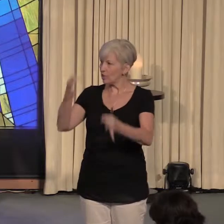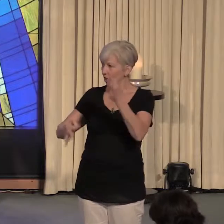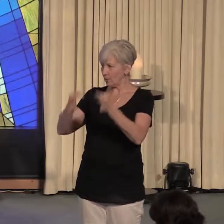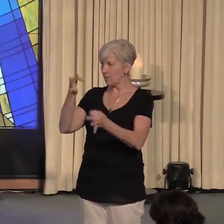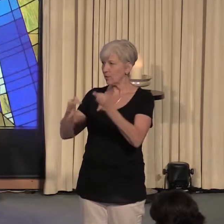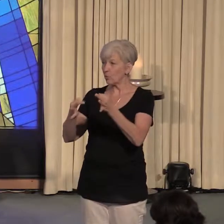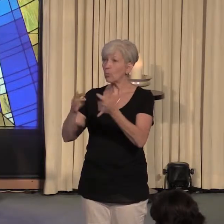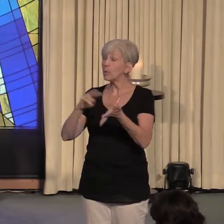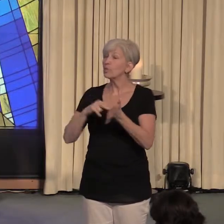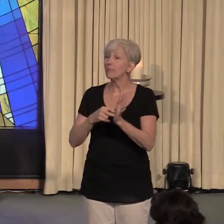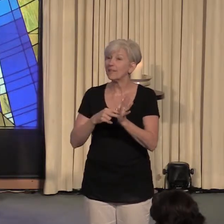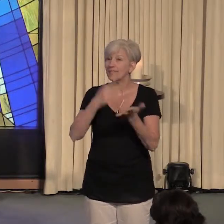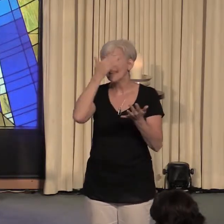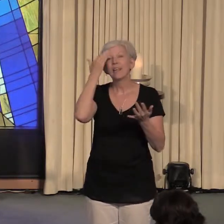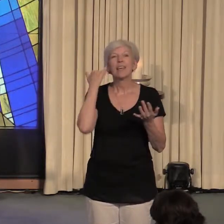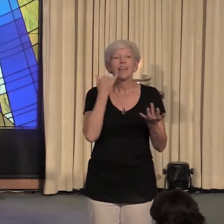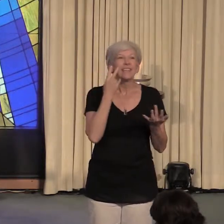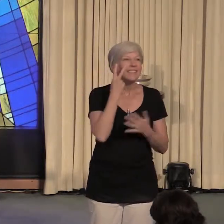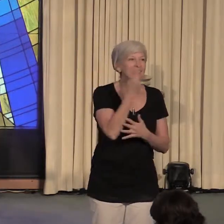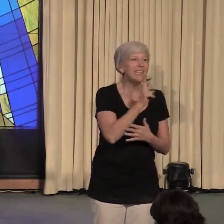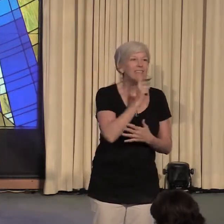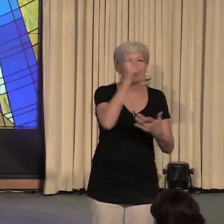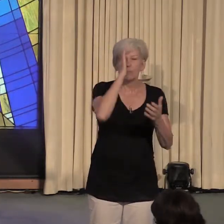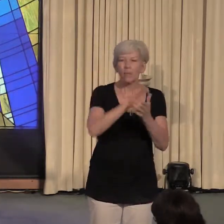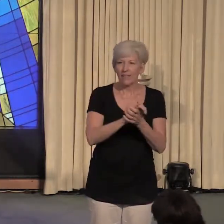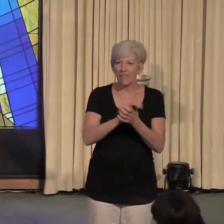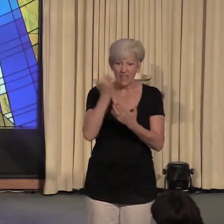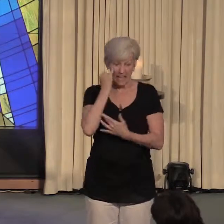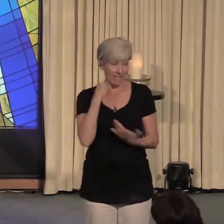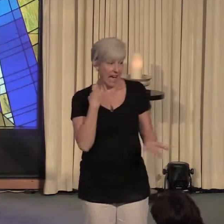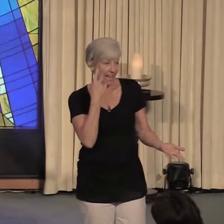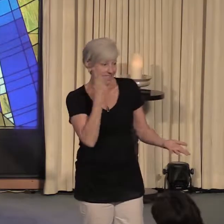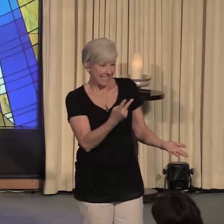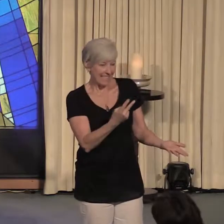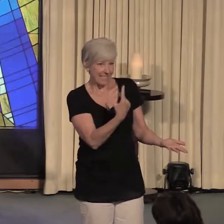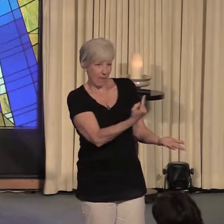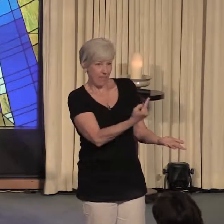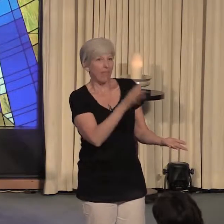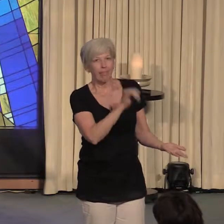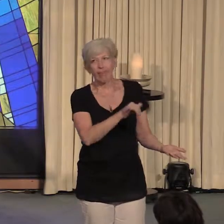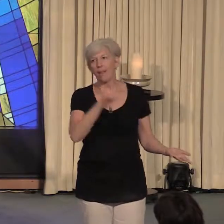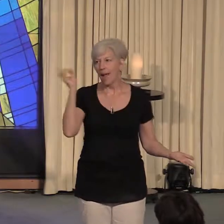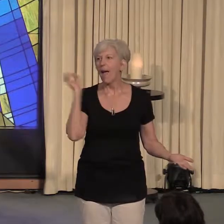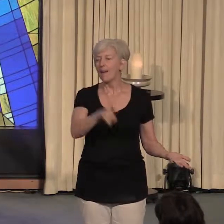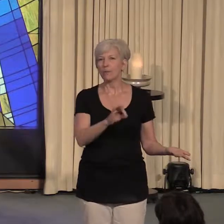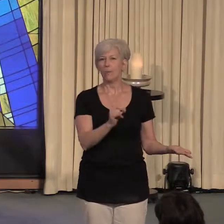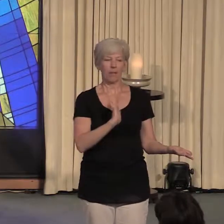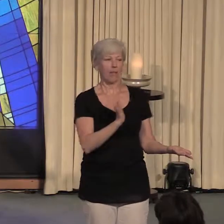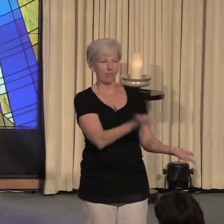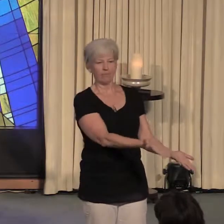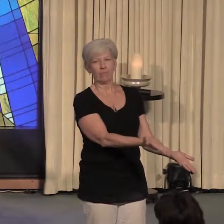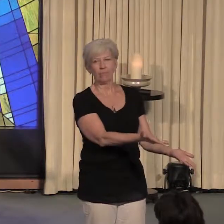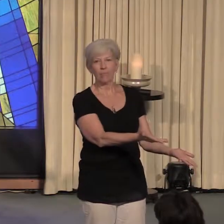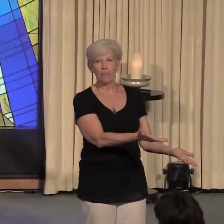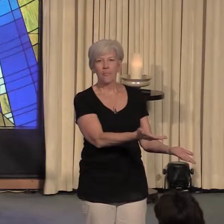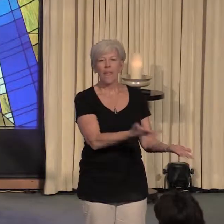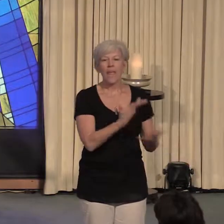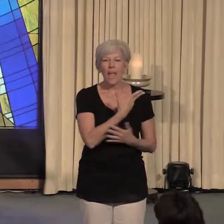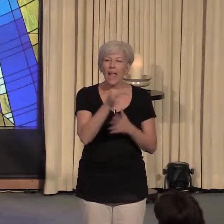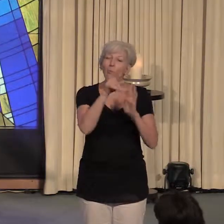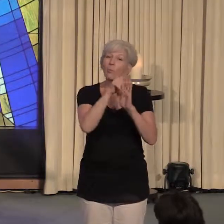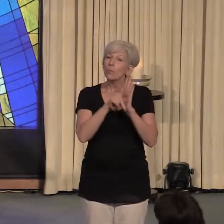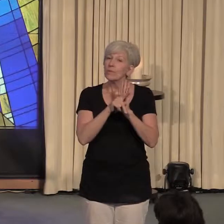that seeing is believing. If I see something, that must be the way it is. And